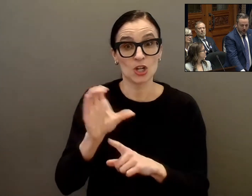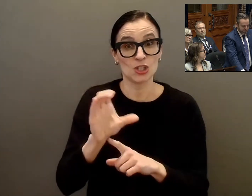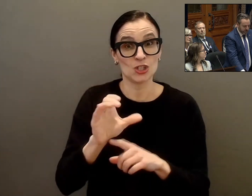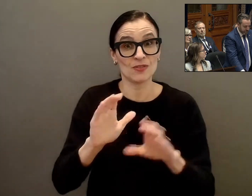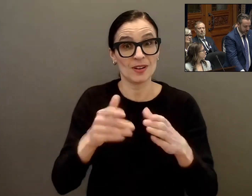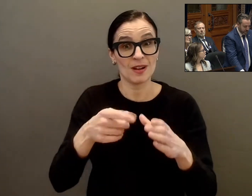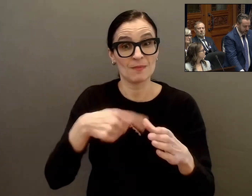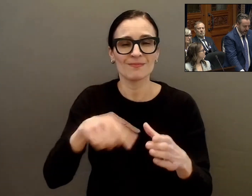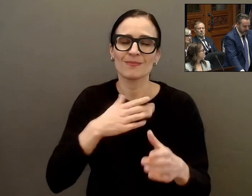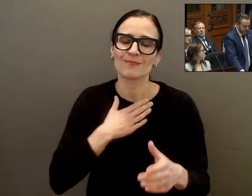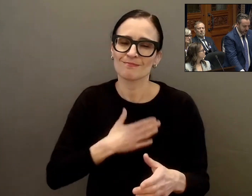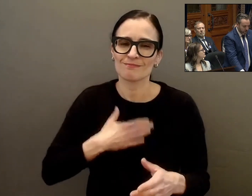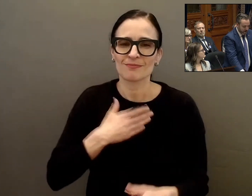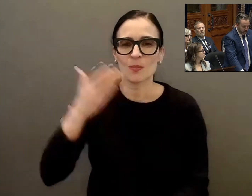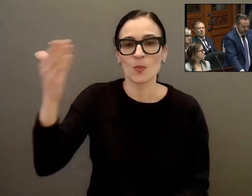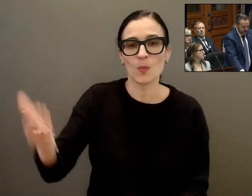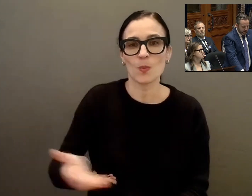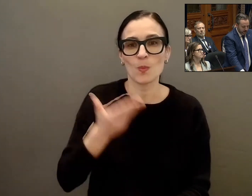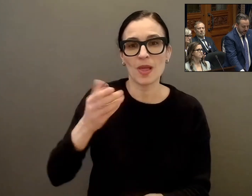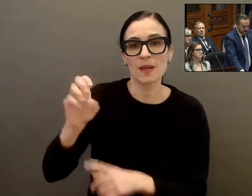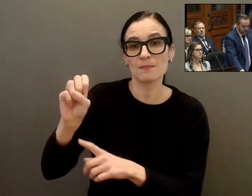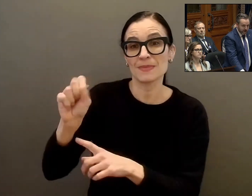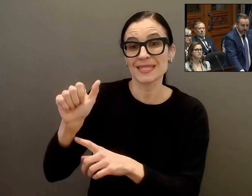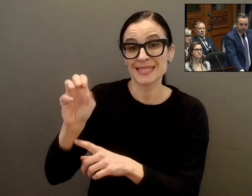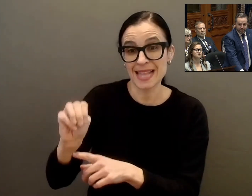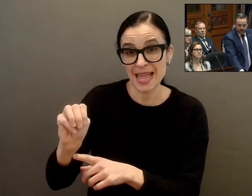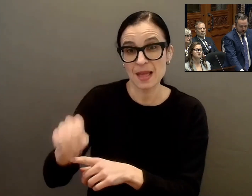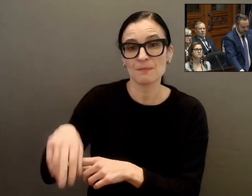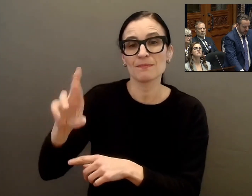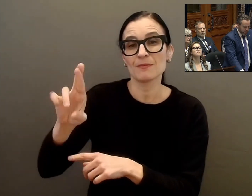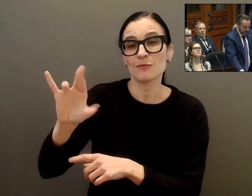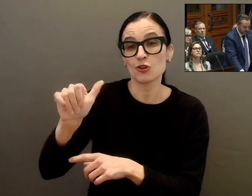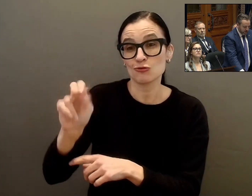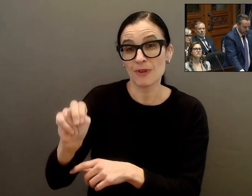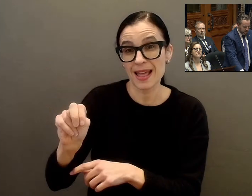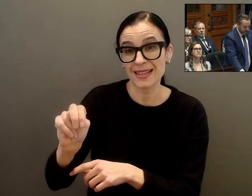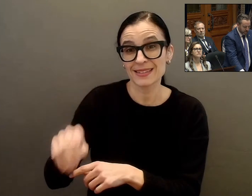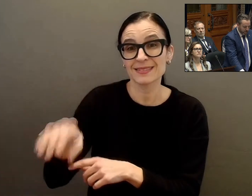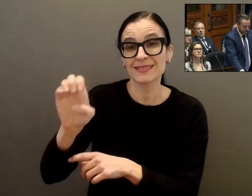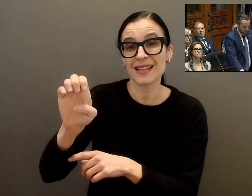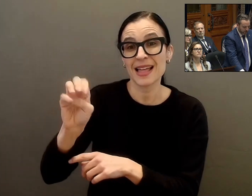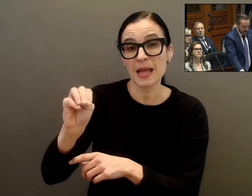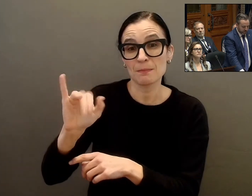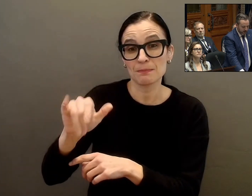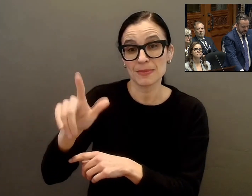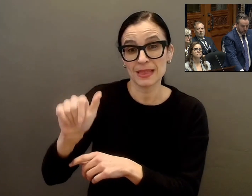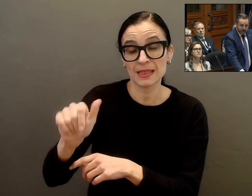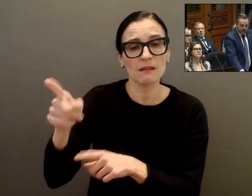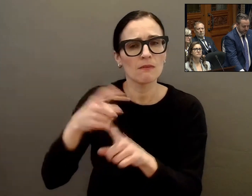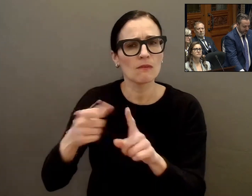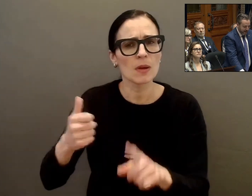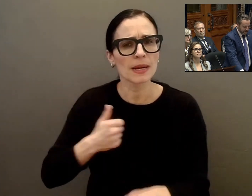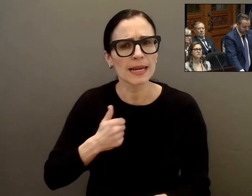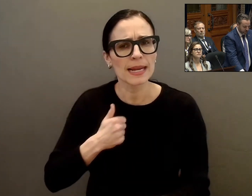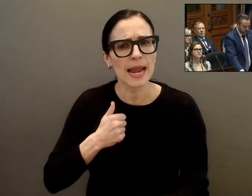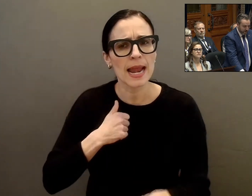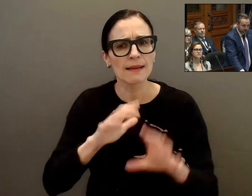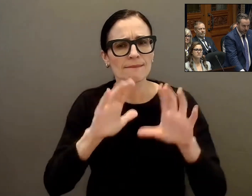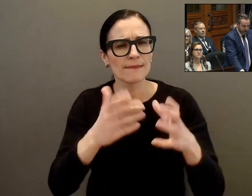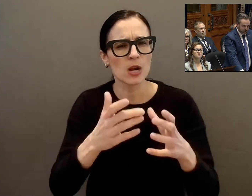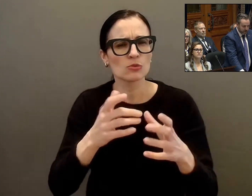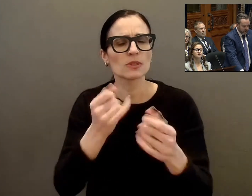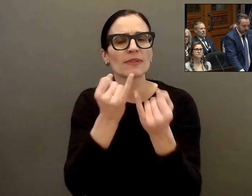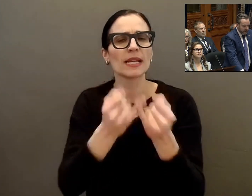Emily Boston from the Canadian Federation of Independent Business to speak with us about the importance of addressing red tape, taxes, and